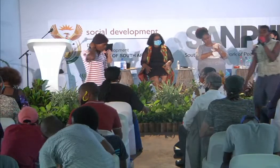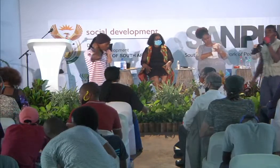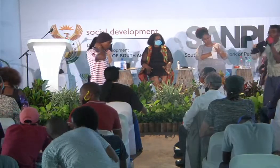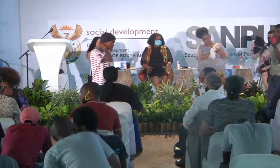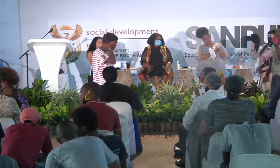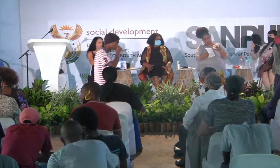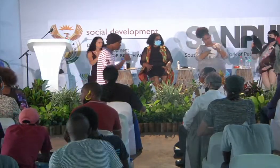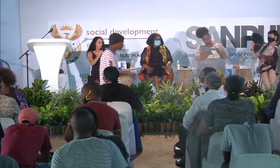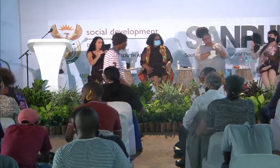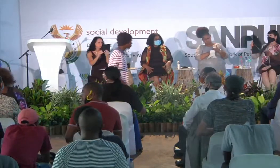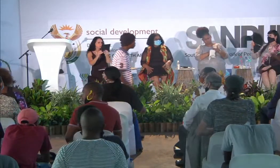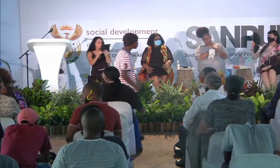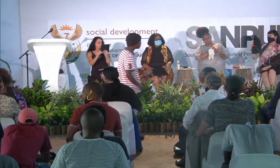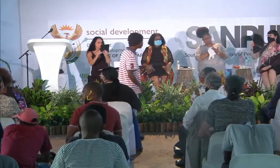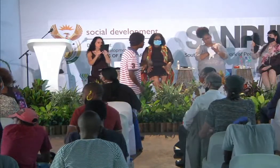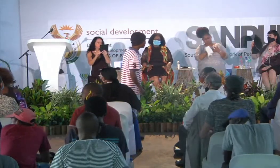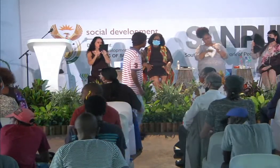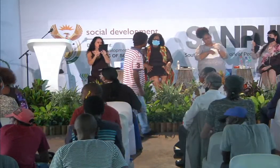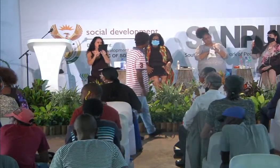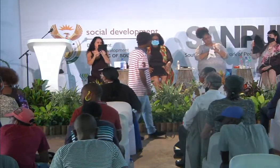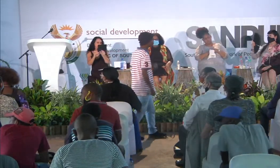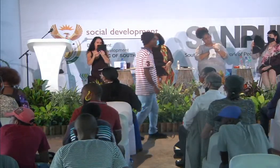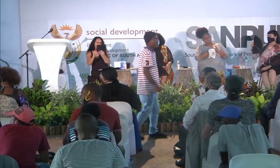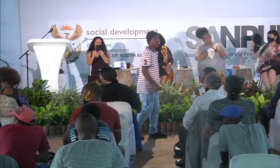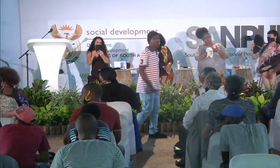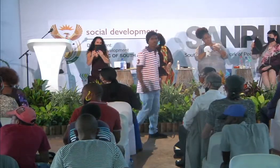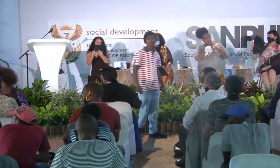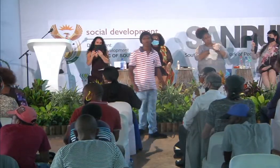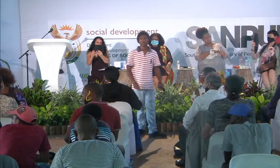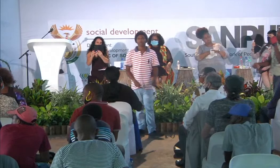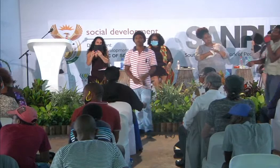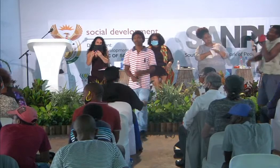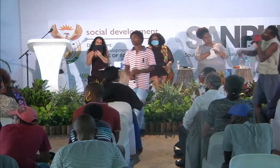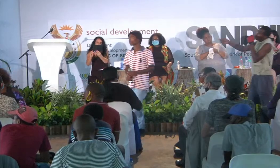nyonyezu cela uhambe nami